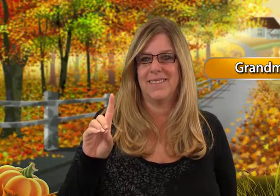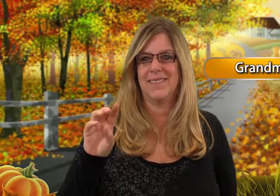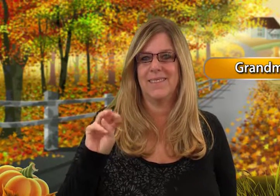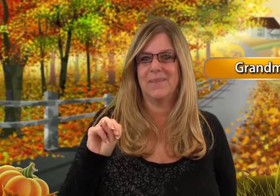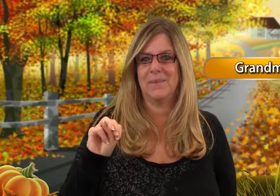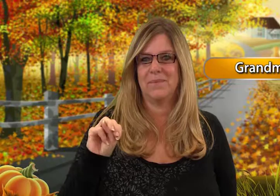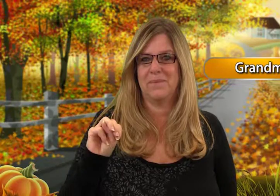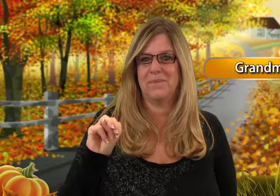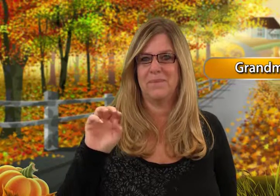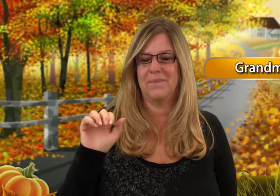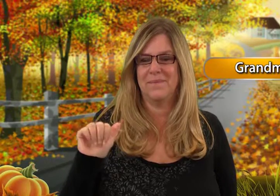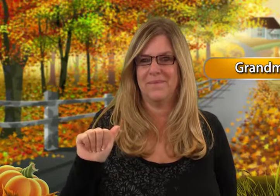Grandma.